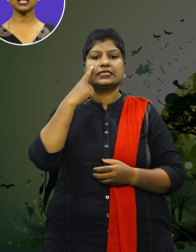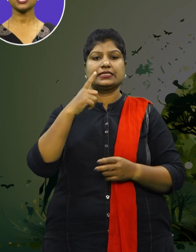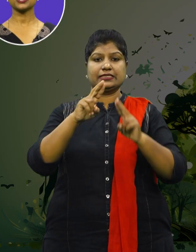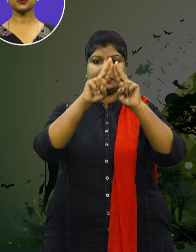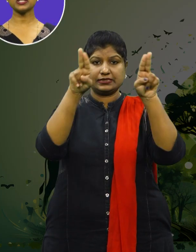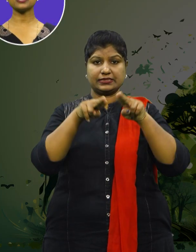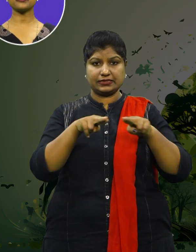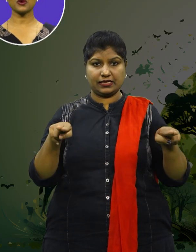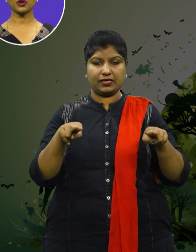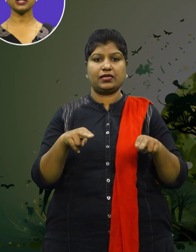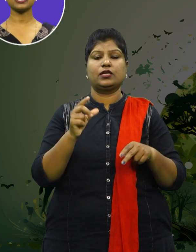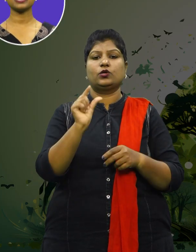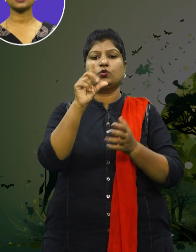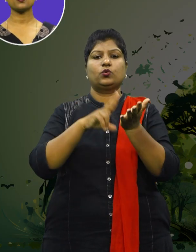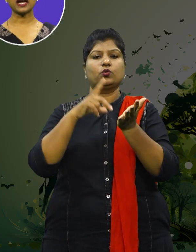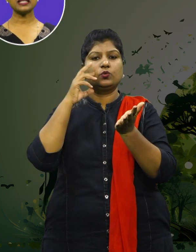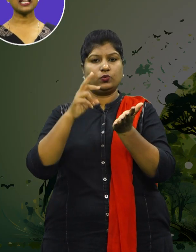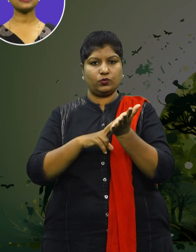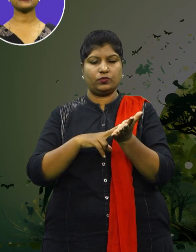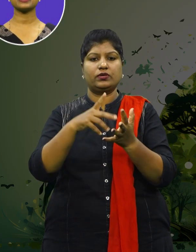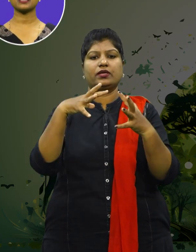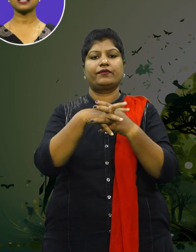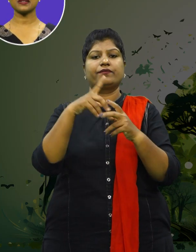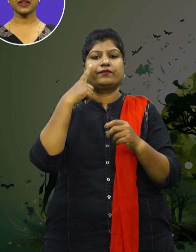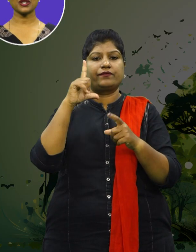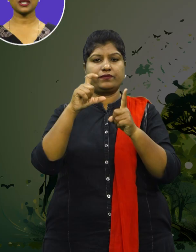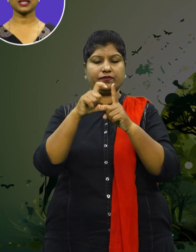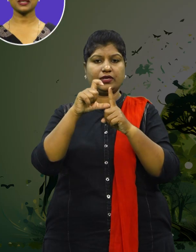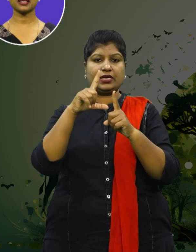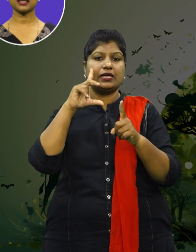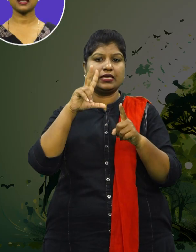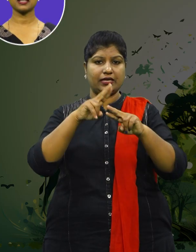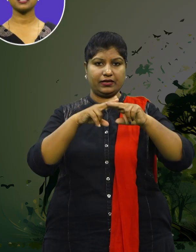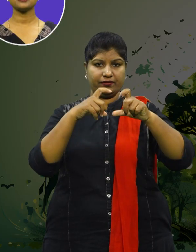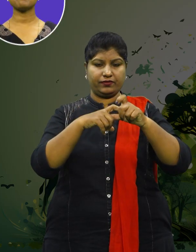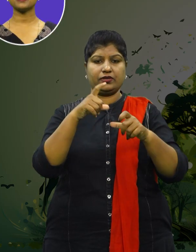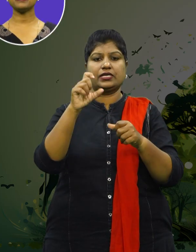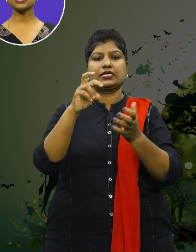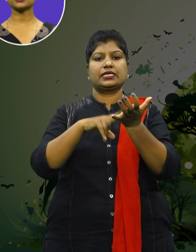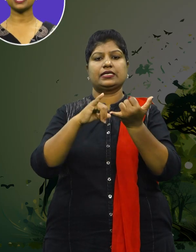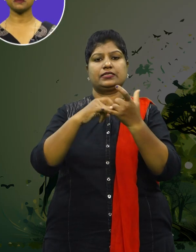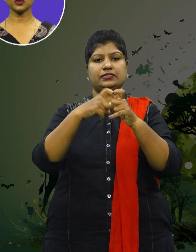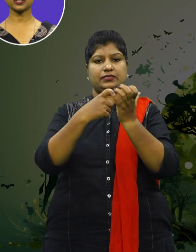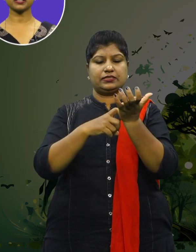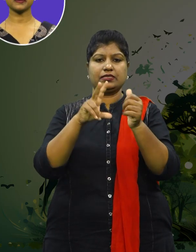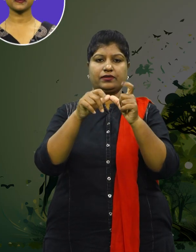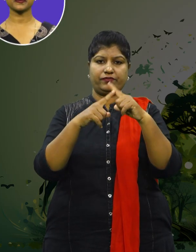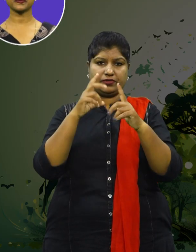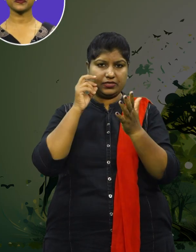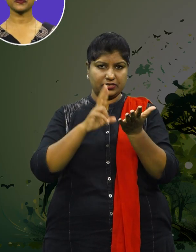International Union for Wildlife Conservation, published a